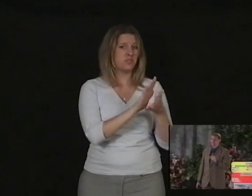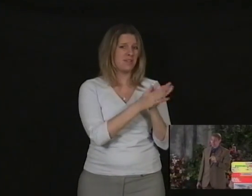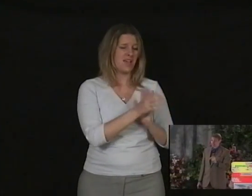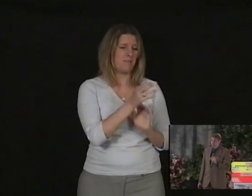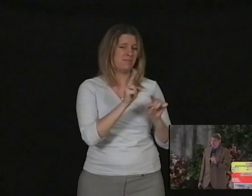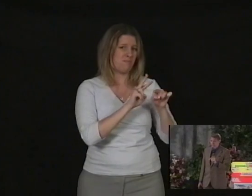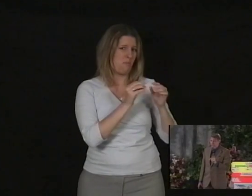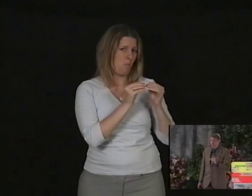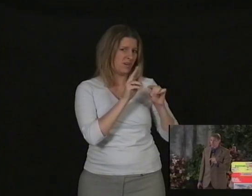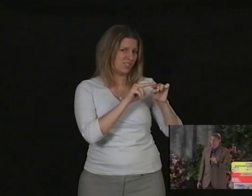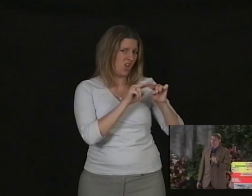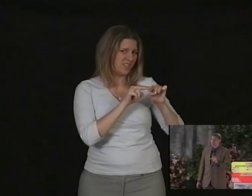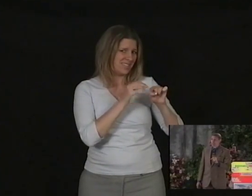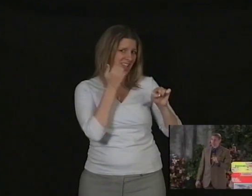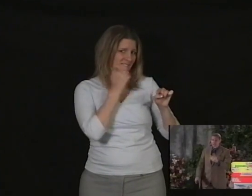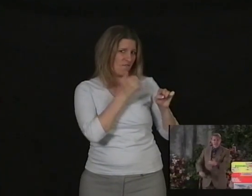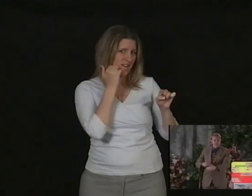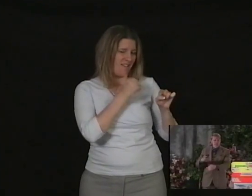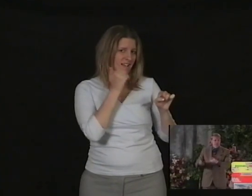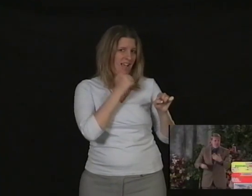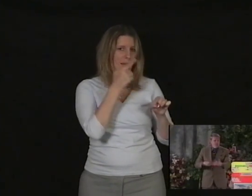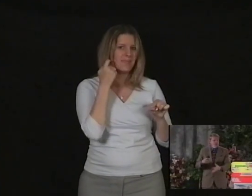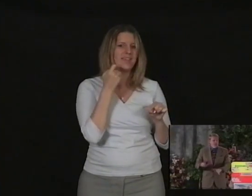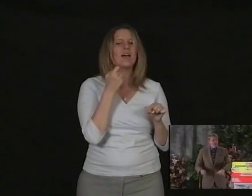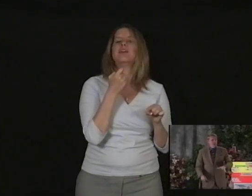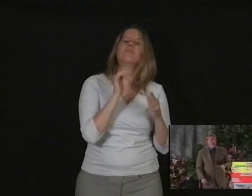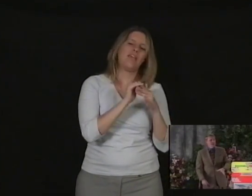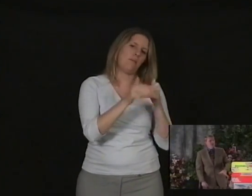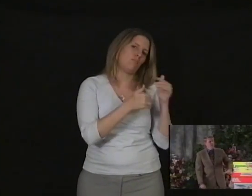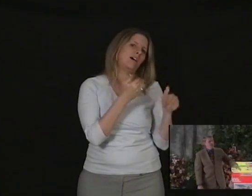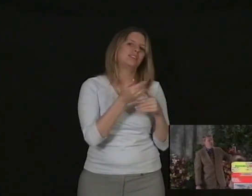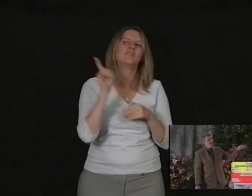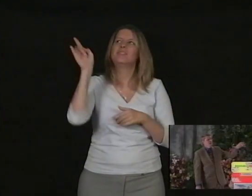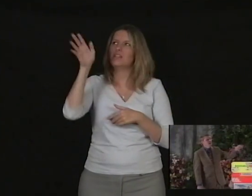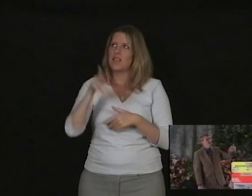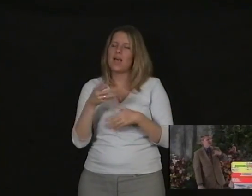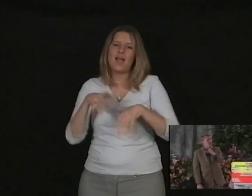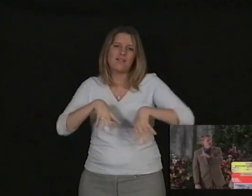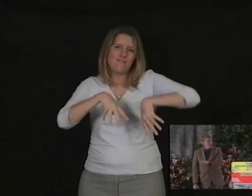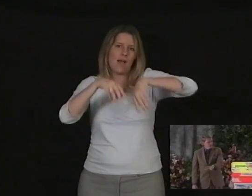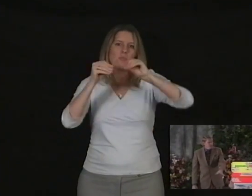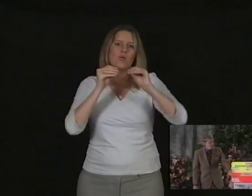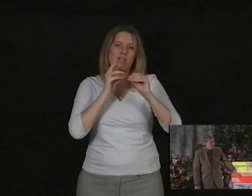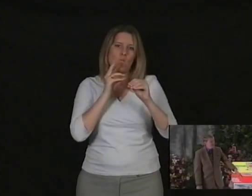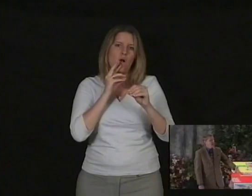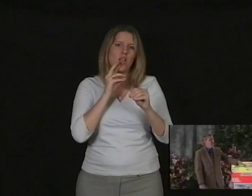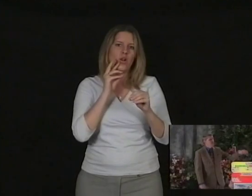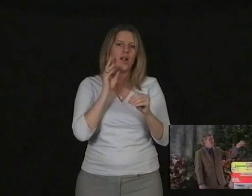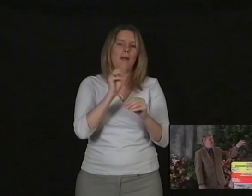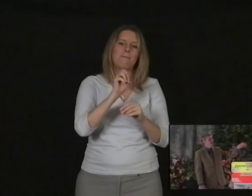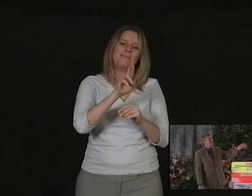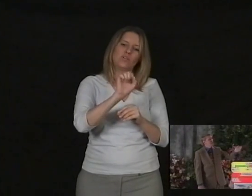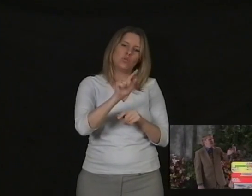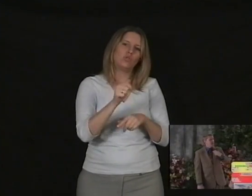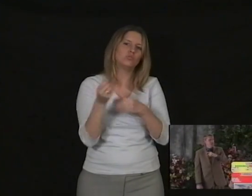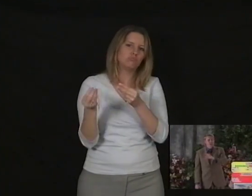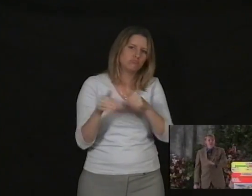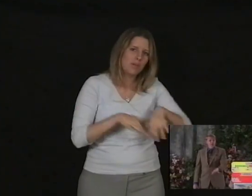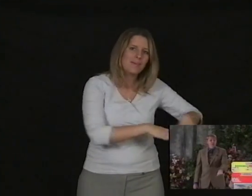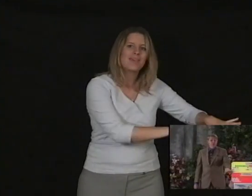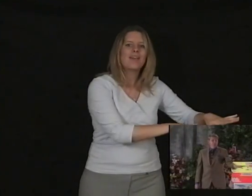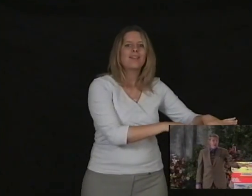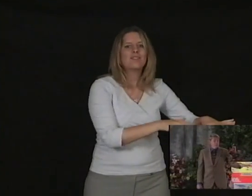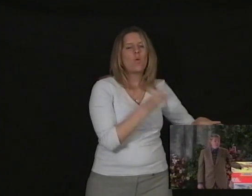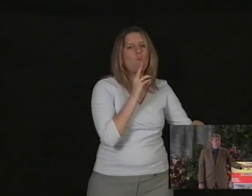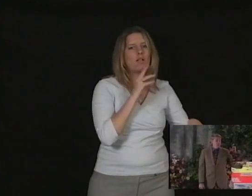every day because of the distillation process of sunlight evaporating water out and, you know, minerals washing in and water coming out.